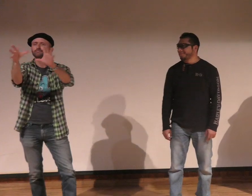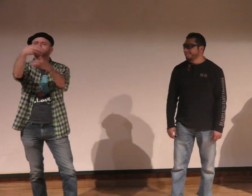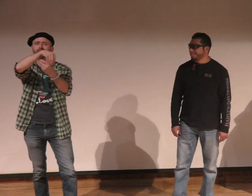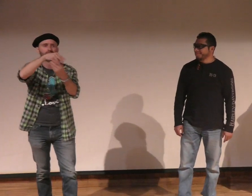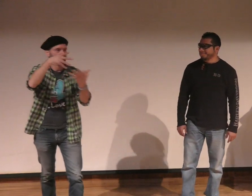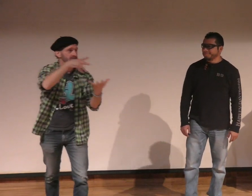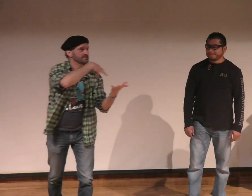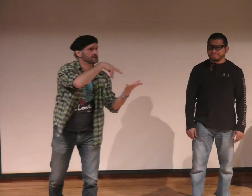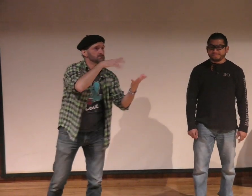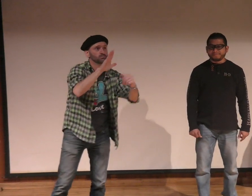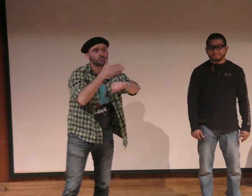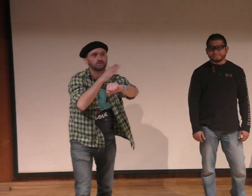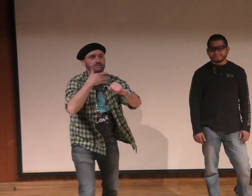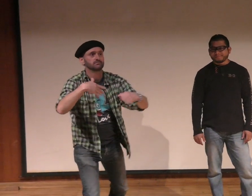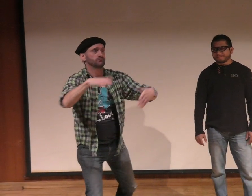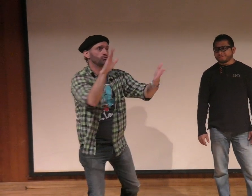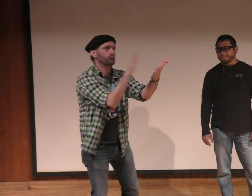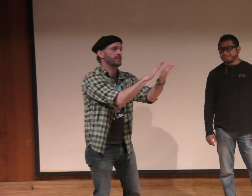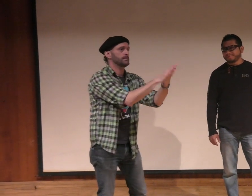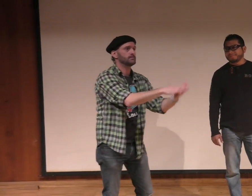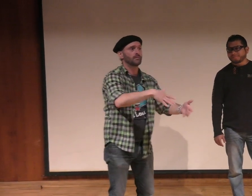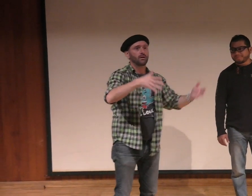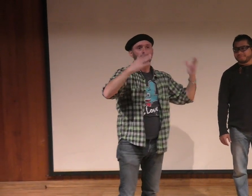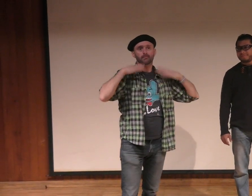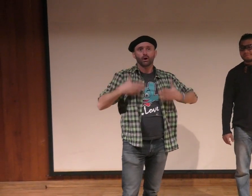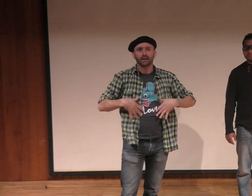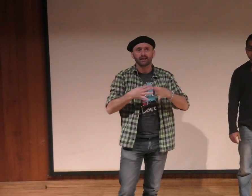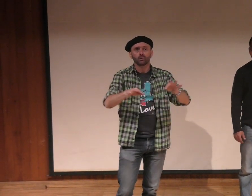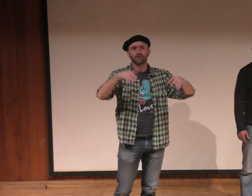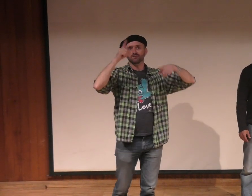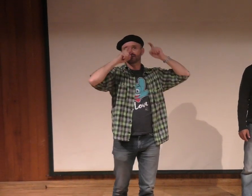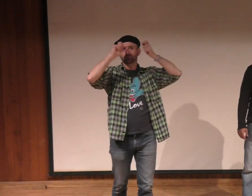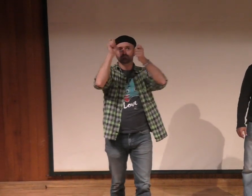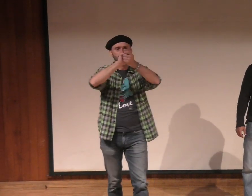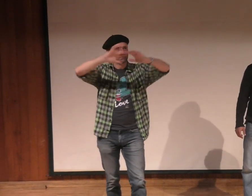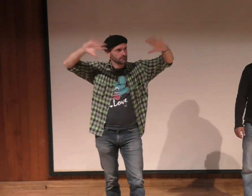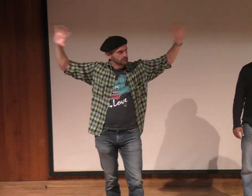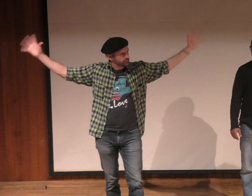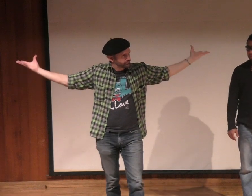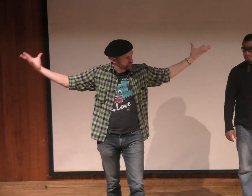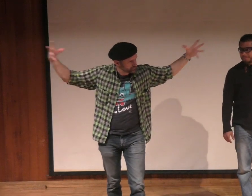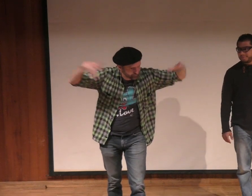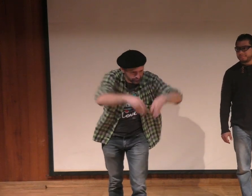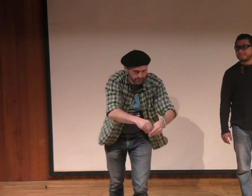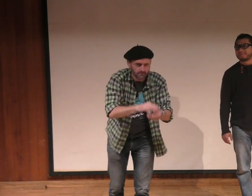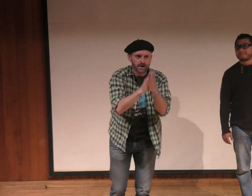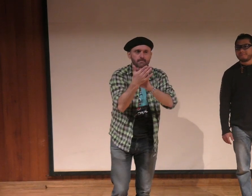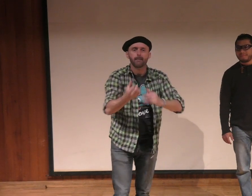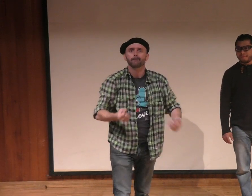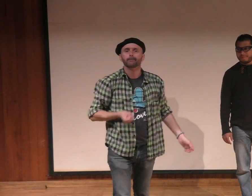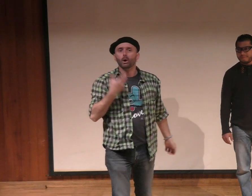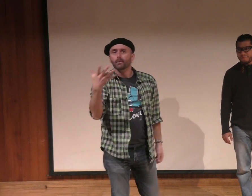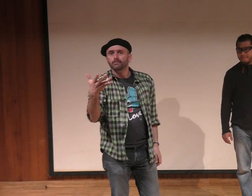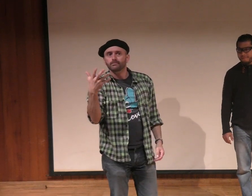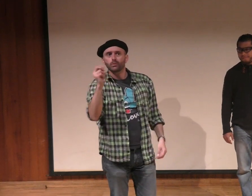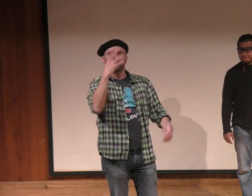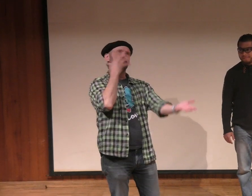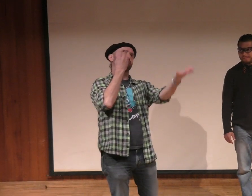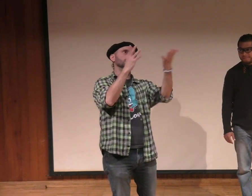So there's a lot of movement involved, and music and rhythm and poetic language and facial expression all included